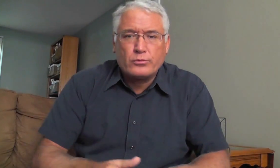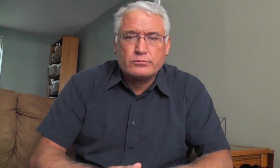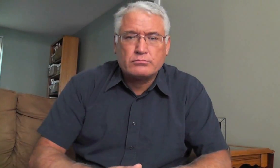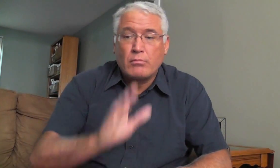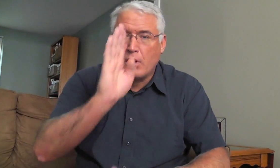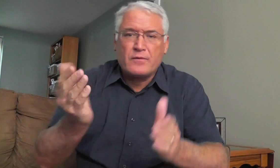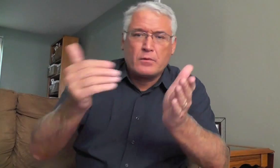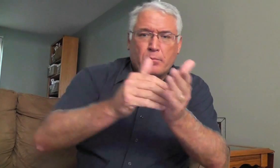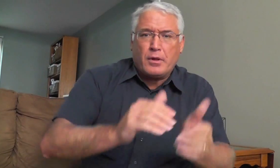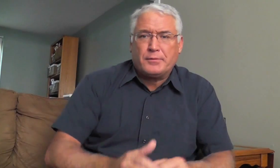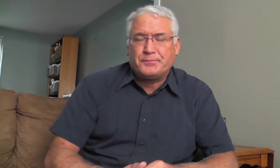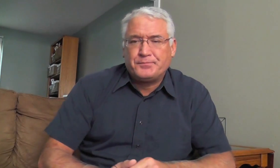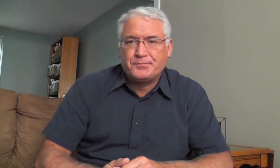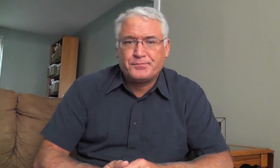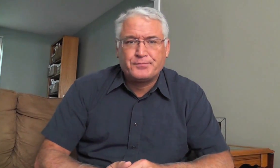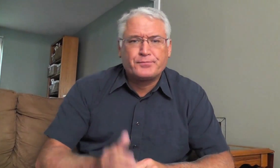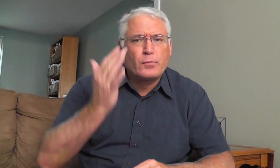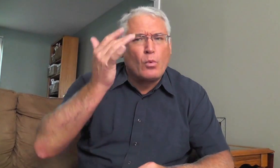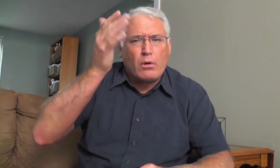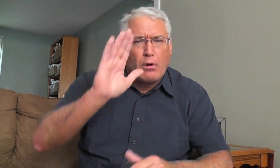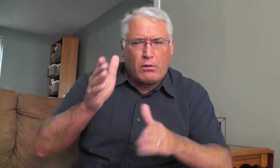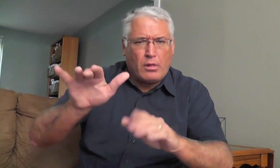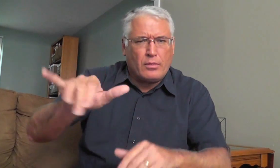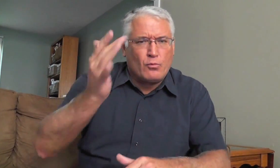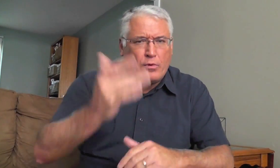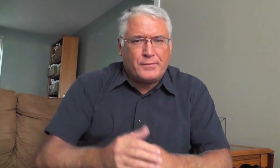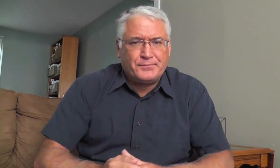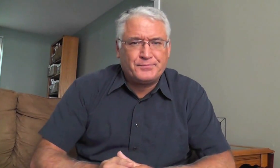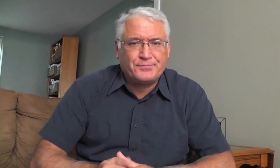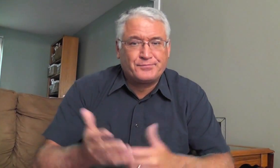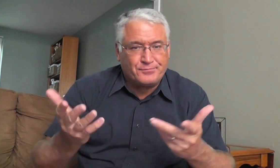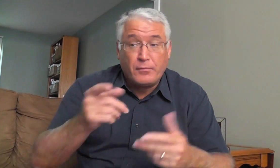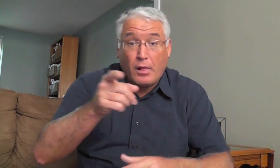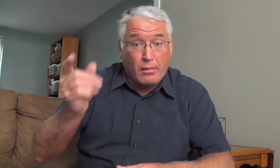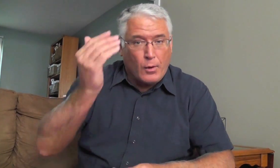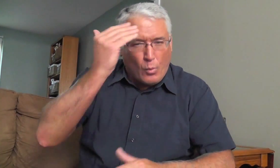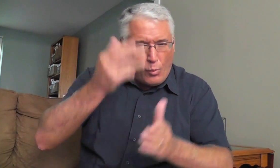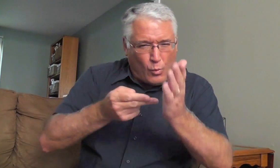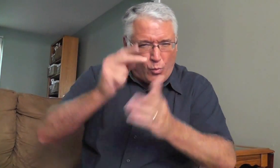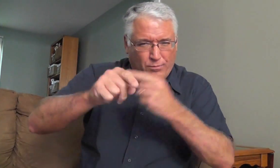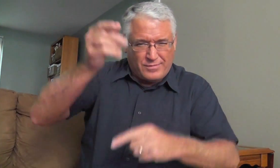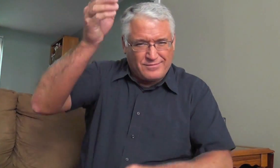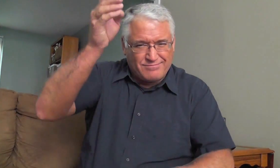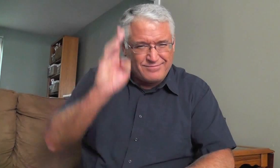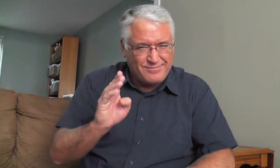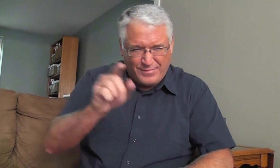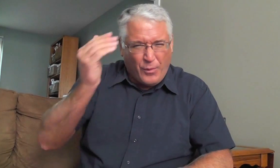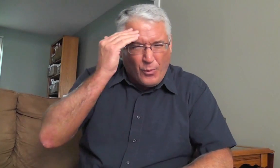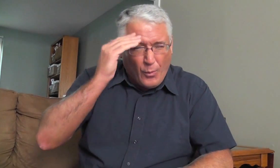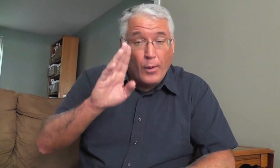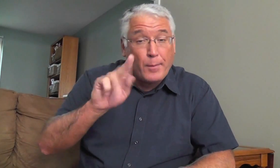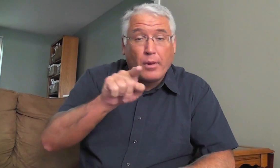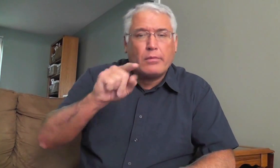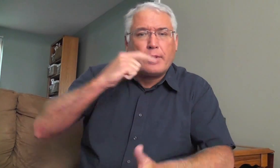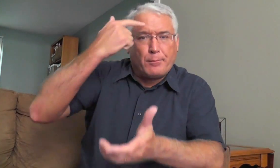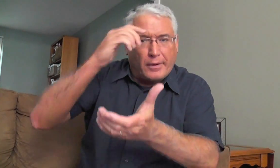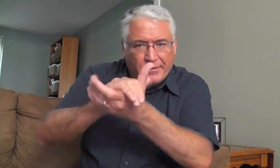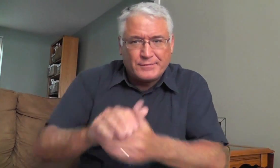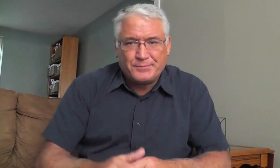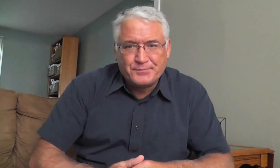forest and then it becomes lost and it never comes back. Why does God allow that? It's because they knew the truth, but they did not